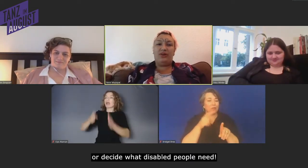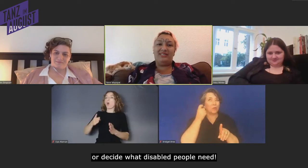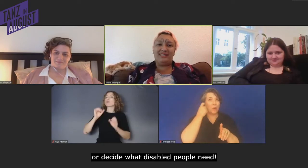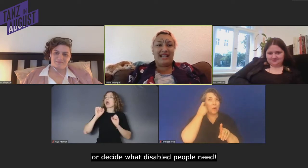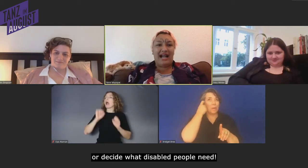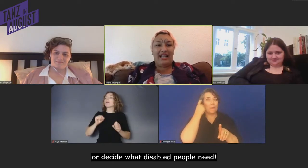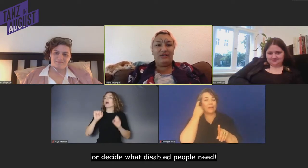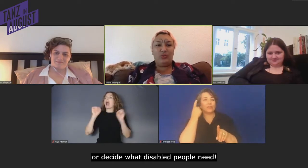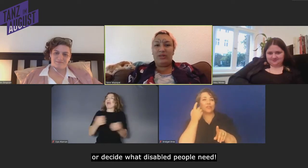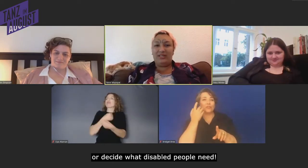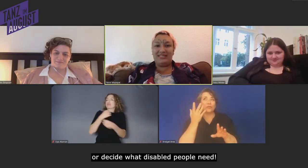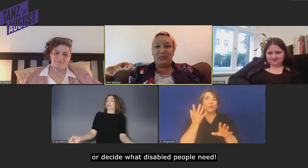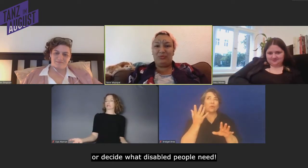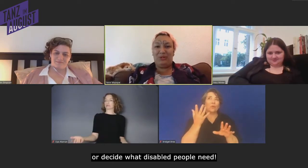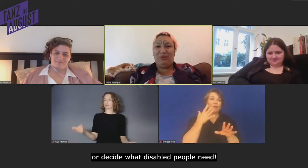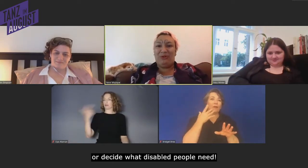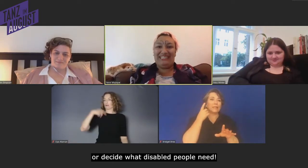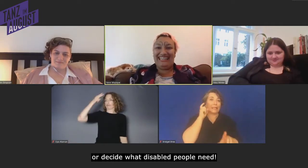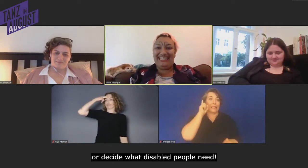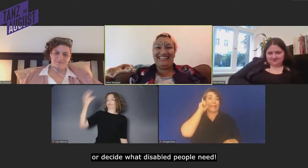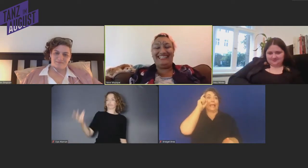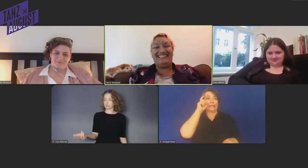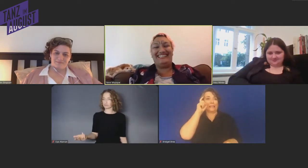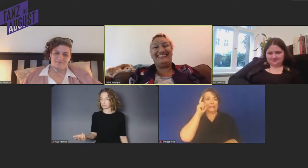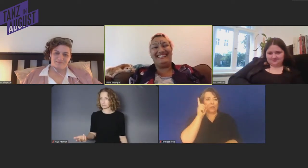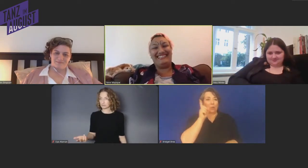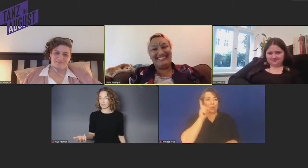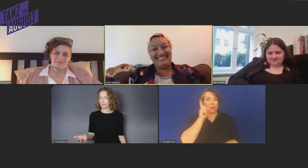or decide what disabled people need.